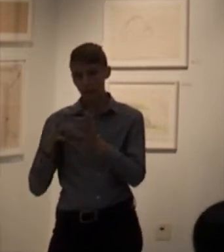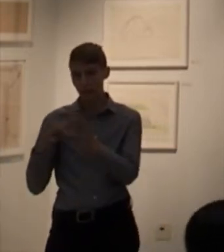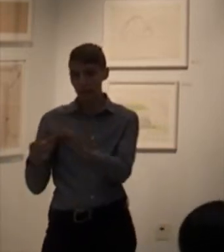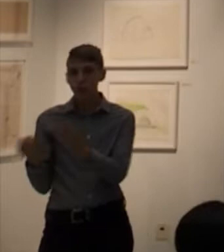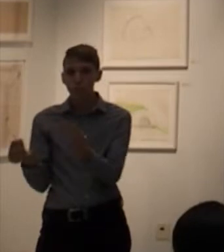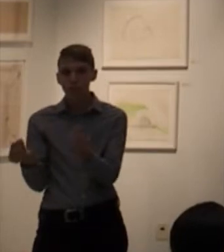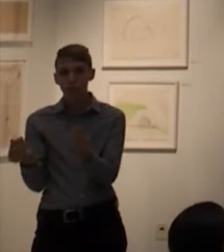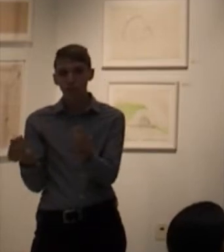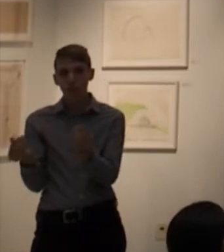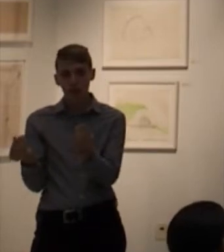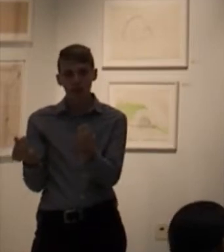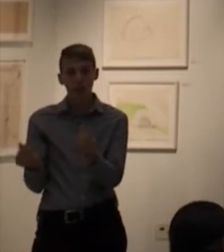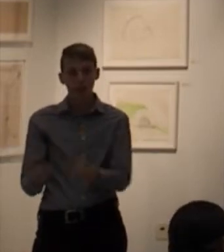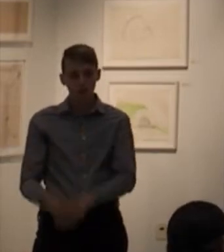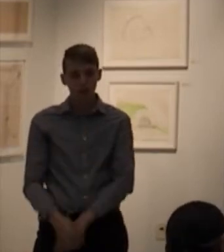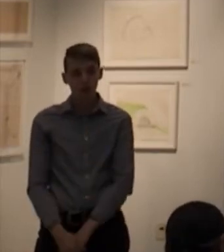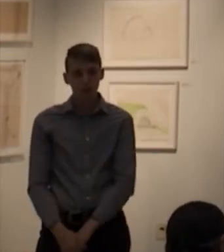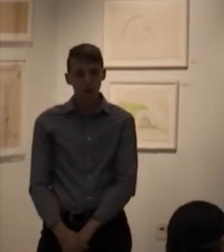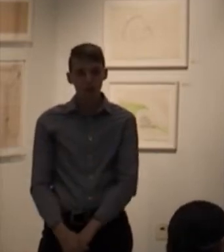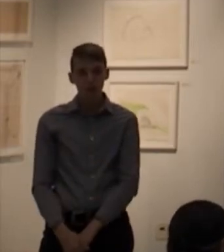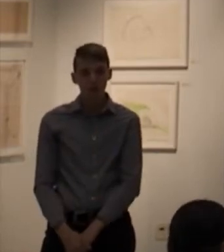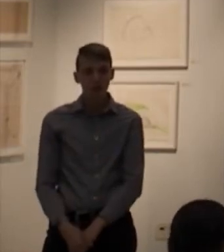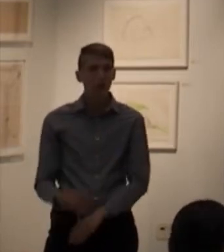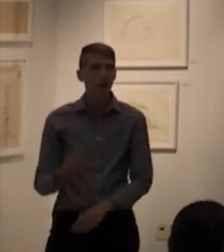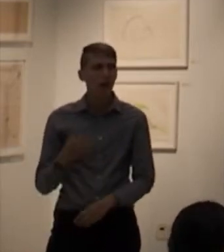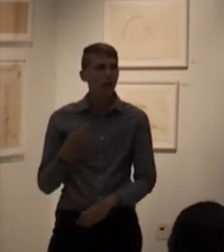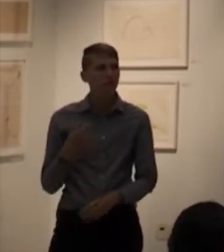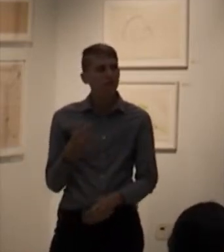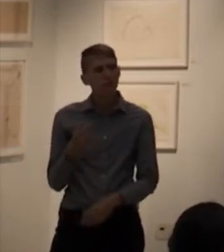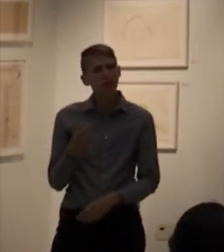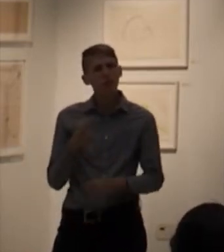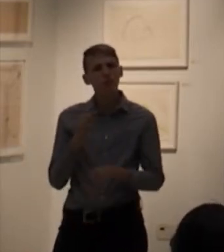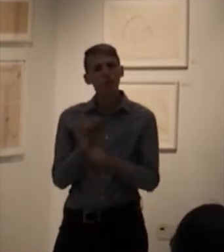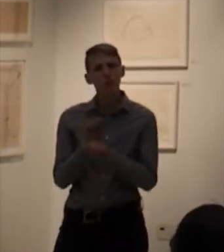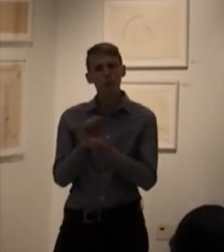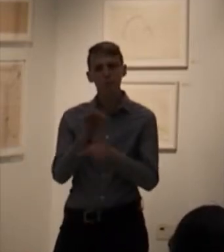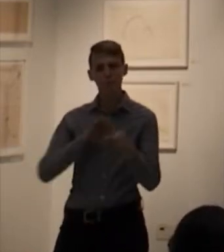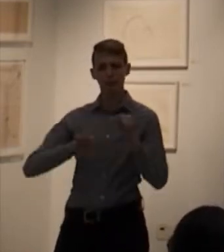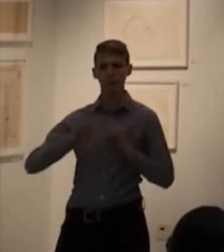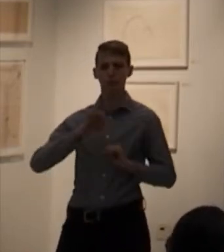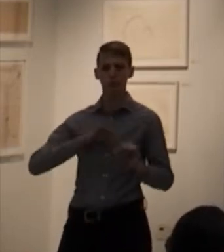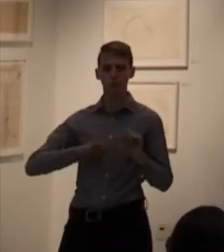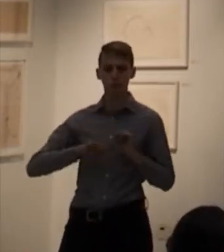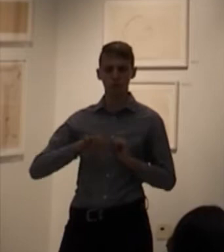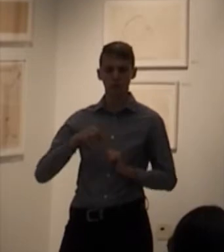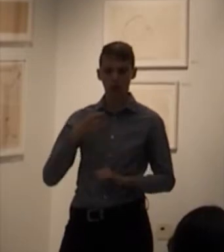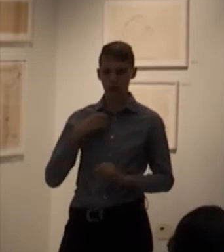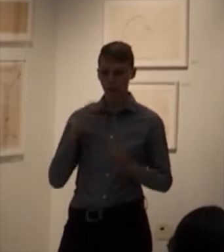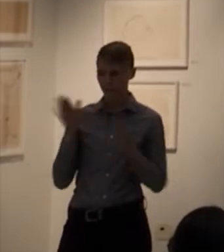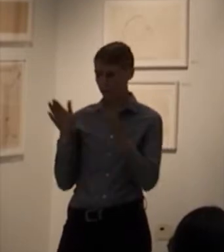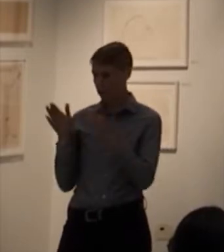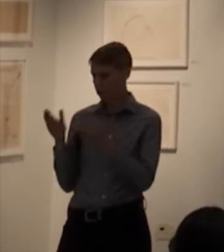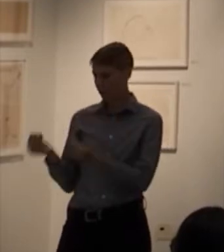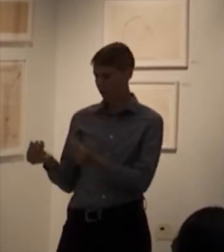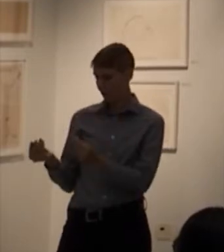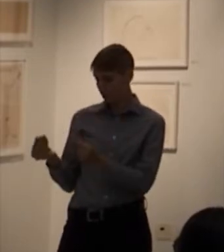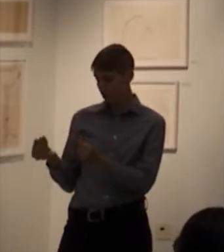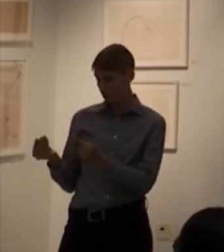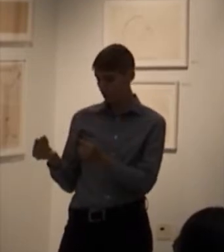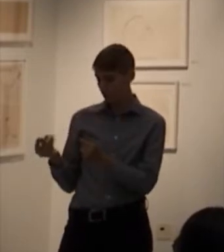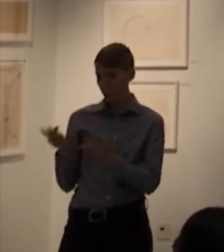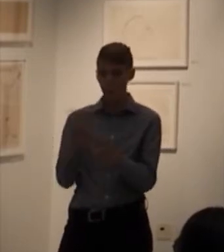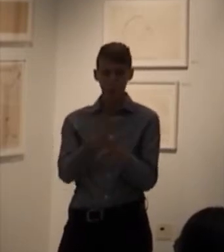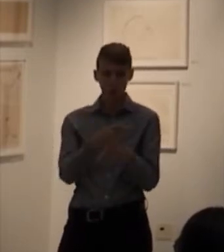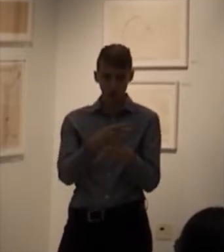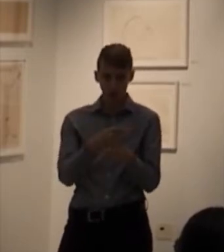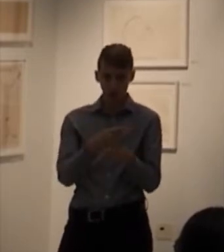materials. It's almost that I work backwards. I'm looking for materials, industrial production, and